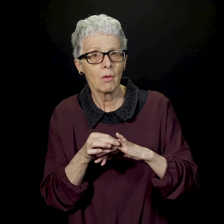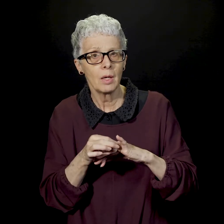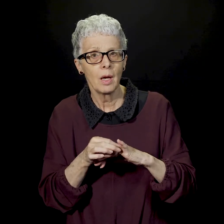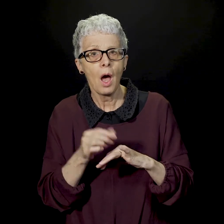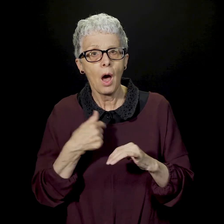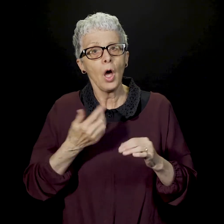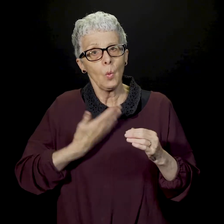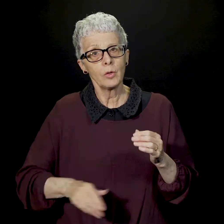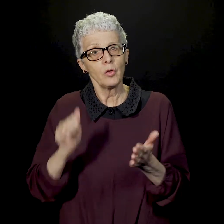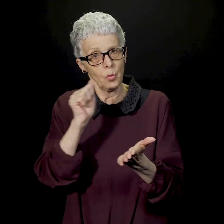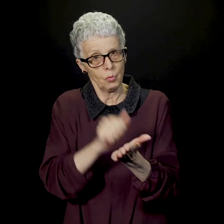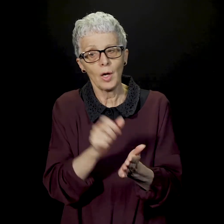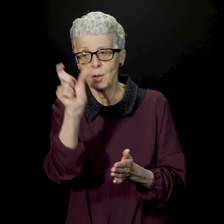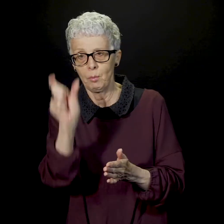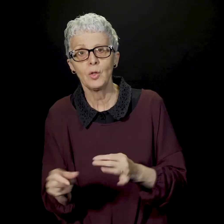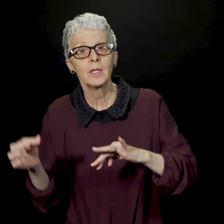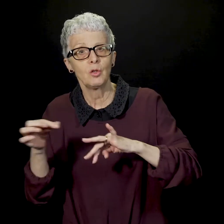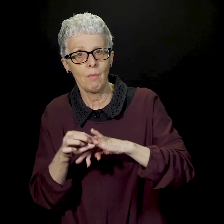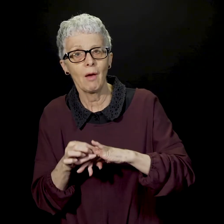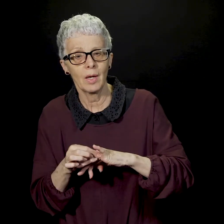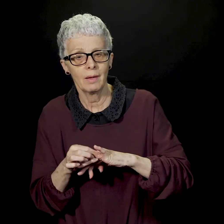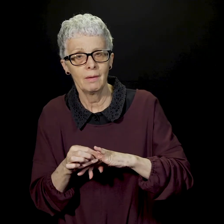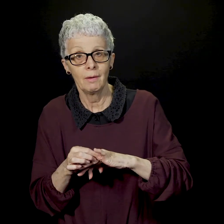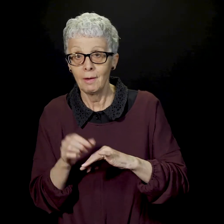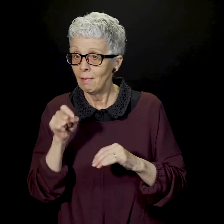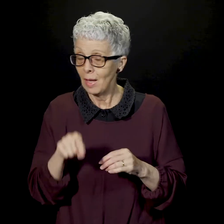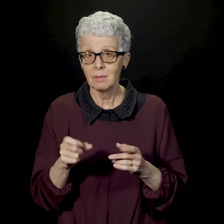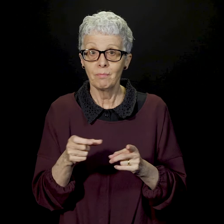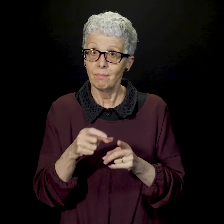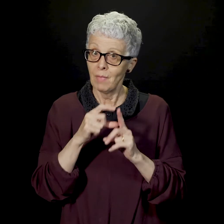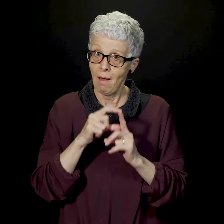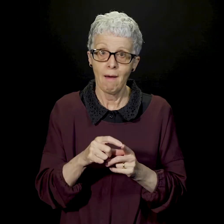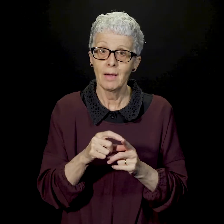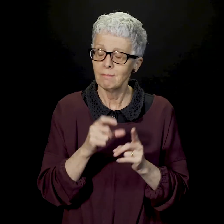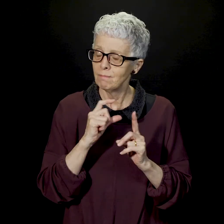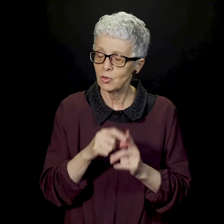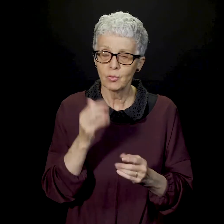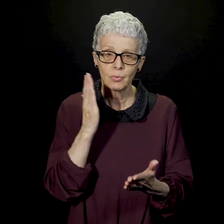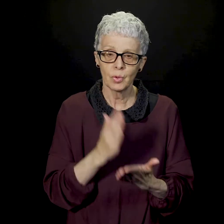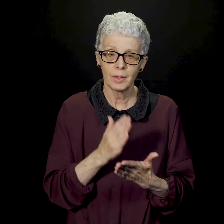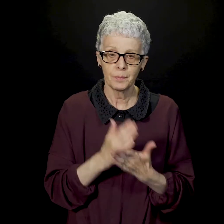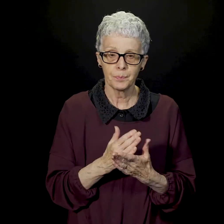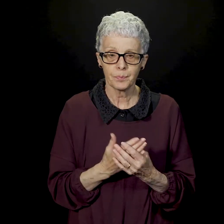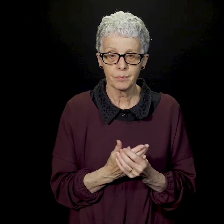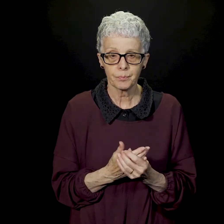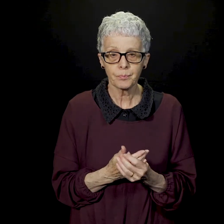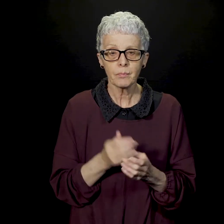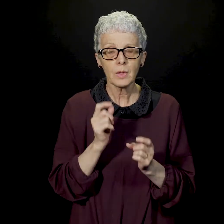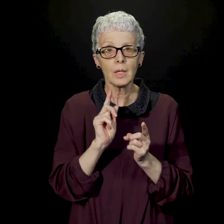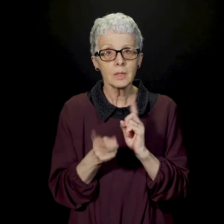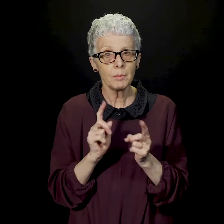gonna be obedient to him as hard and as challenging as it is. Let me put it this way, right?